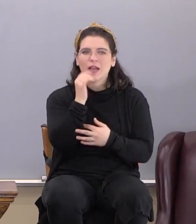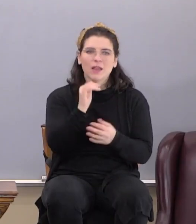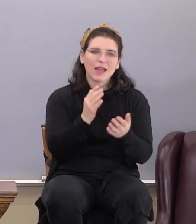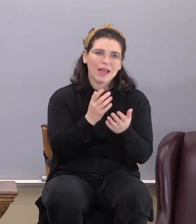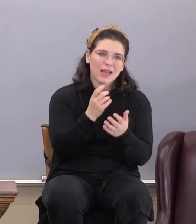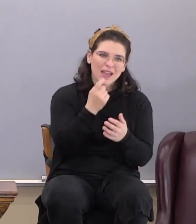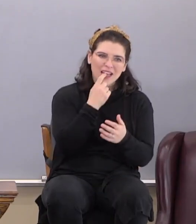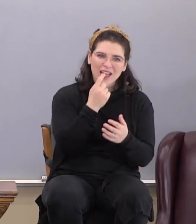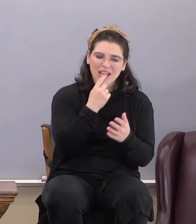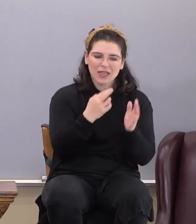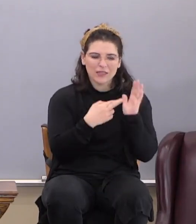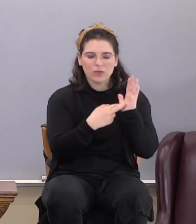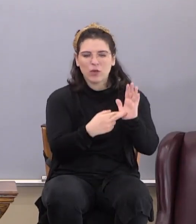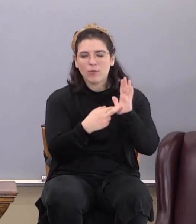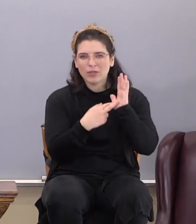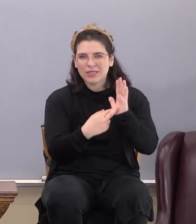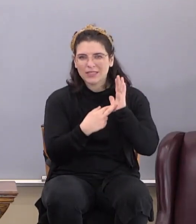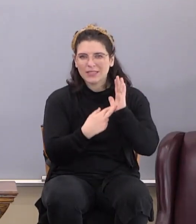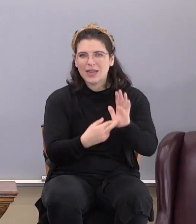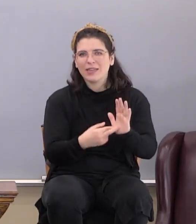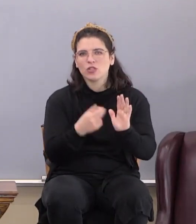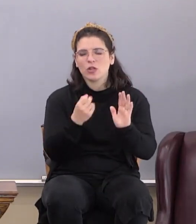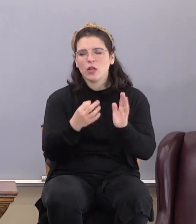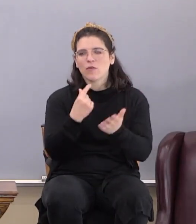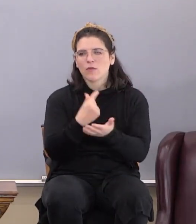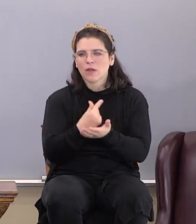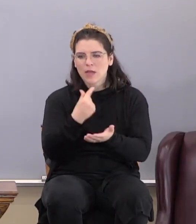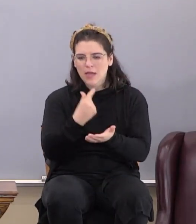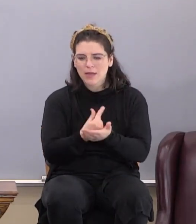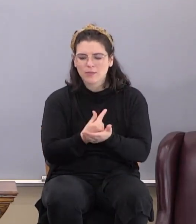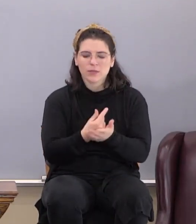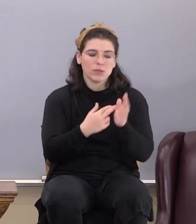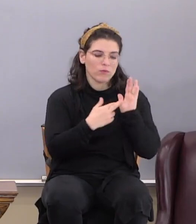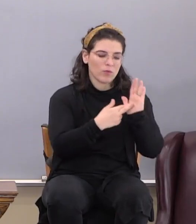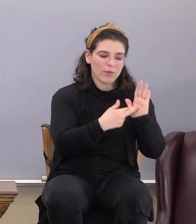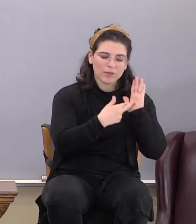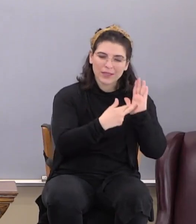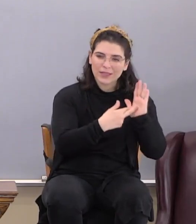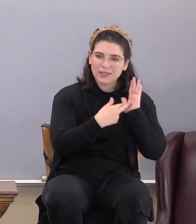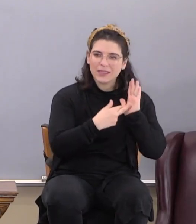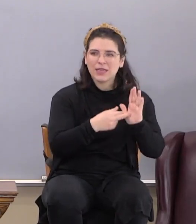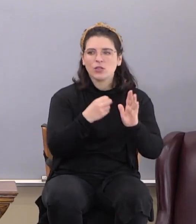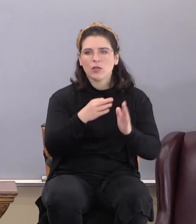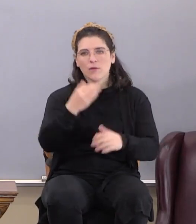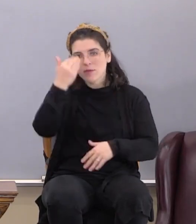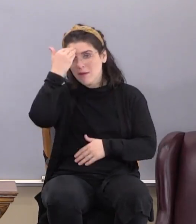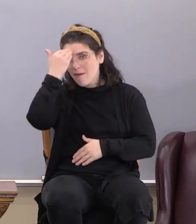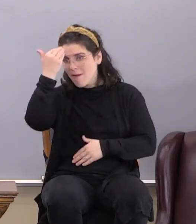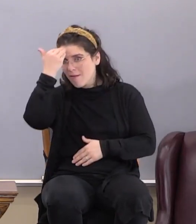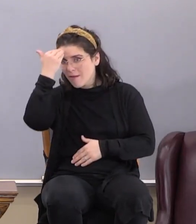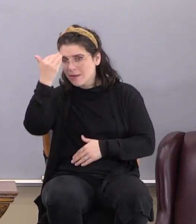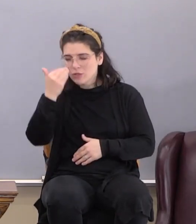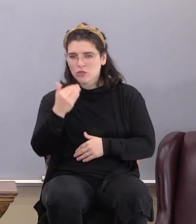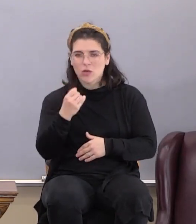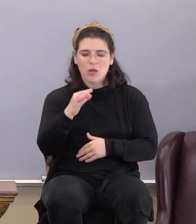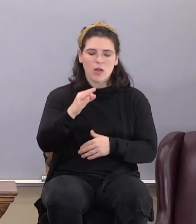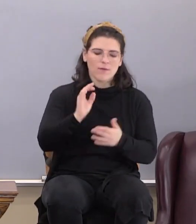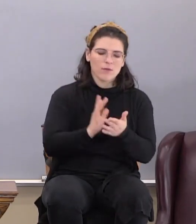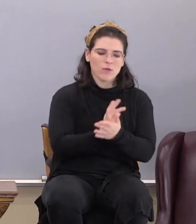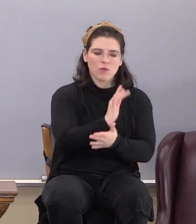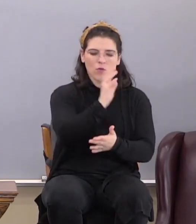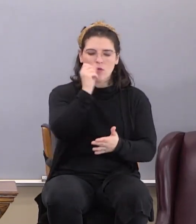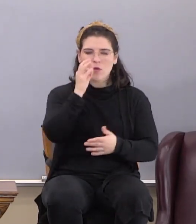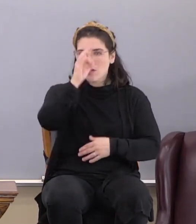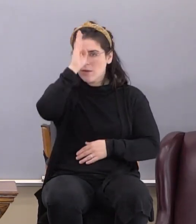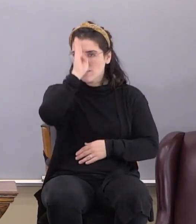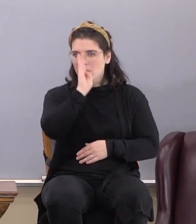glass is a representation of the gospel. It's a representation of the knowledge of the glory